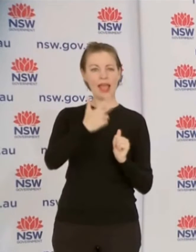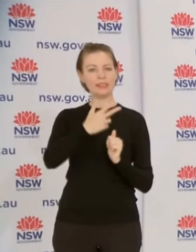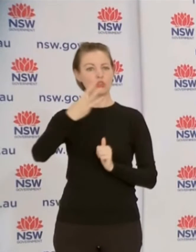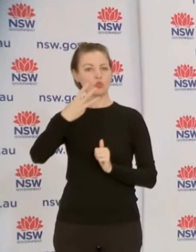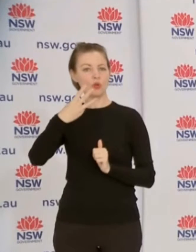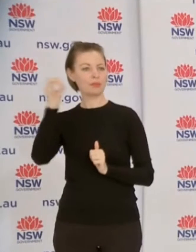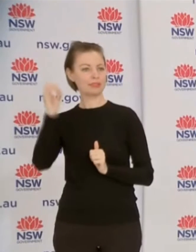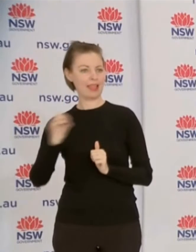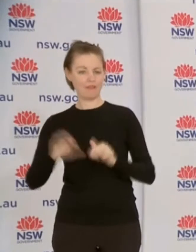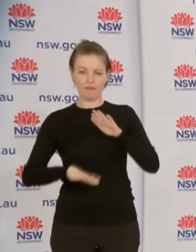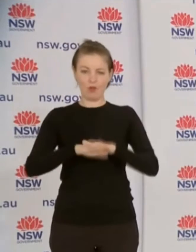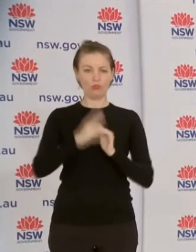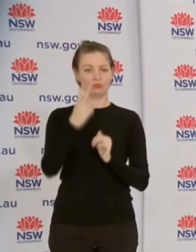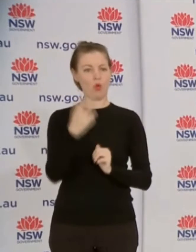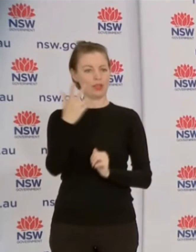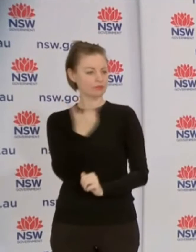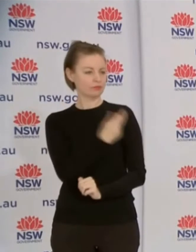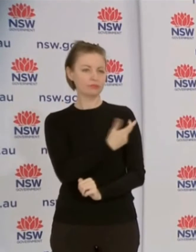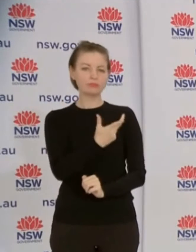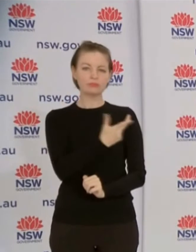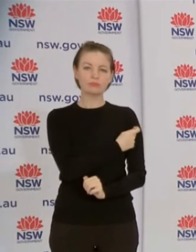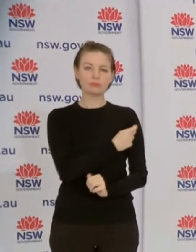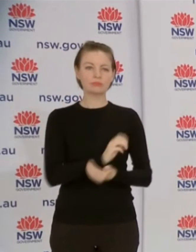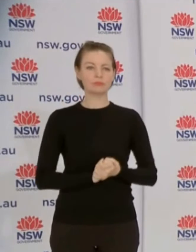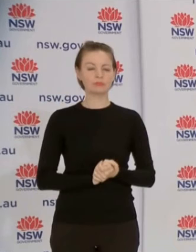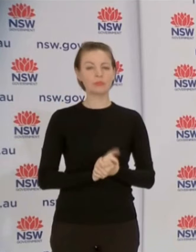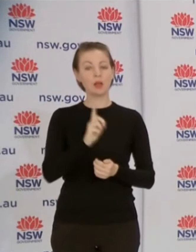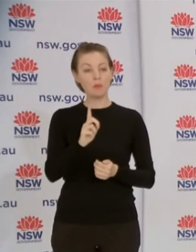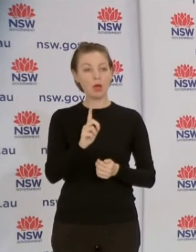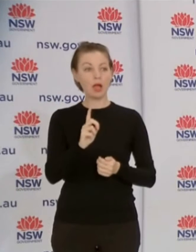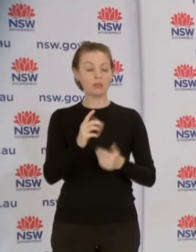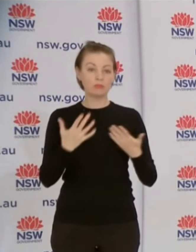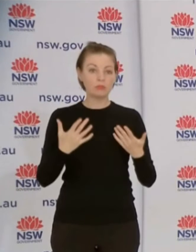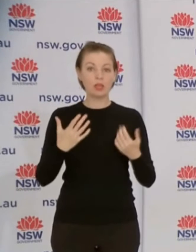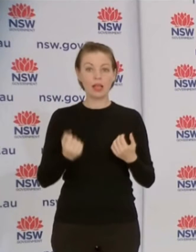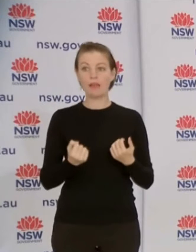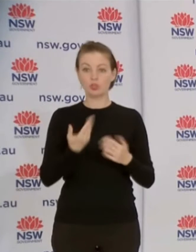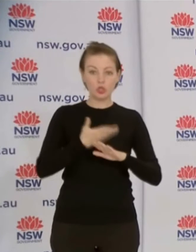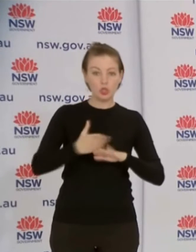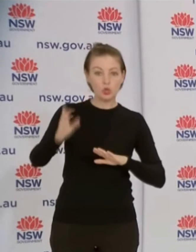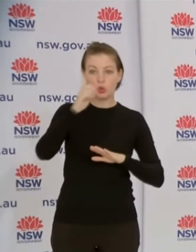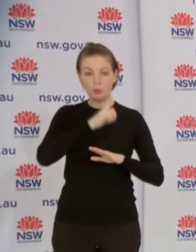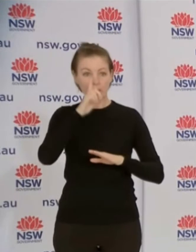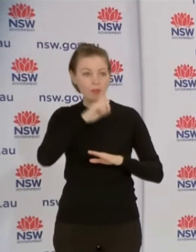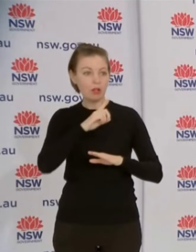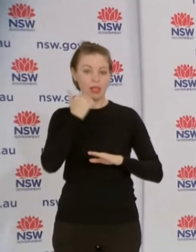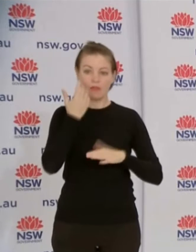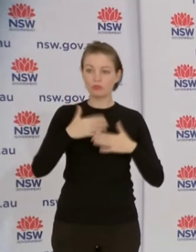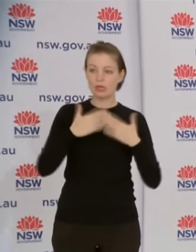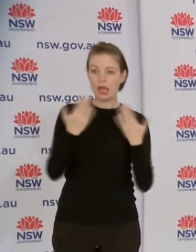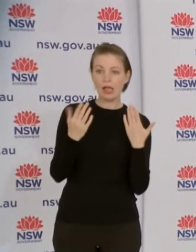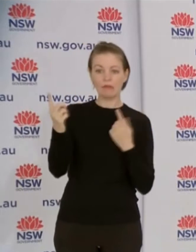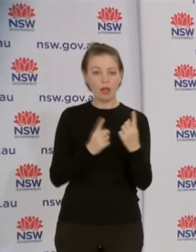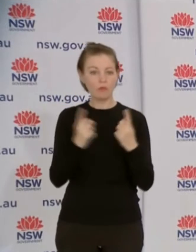workers have been fully vaccinated. But obviously, as new people come into the system, there's 140,000 at least. As new people come into the system,